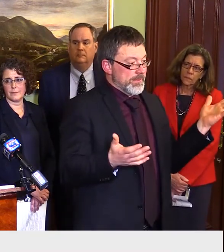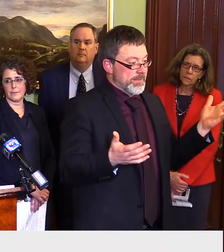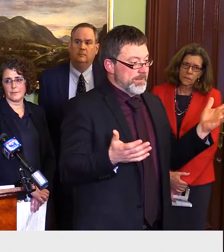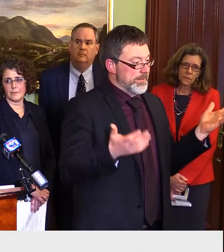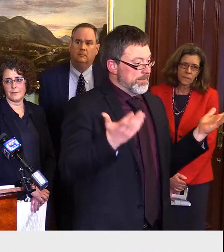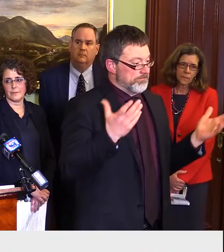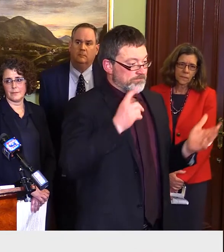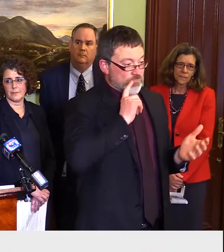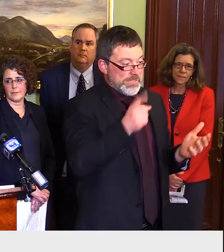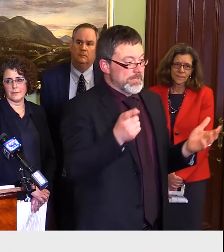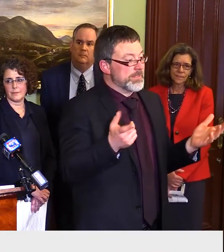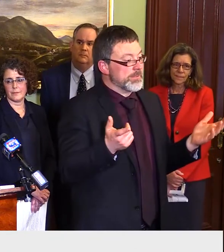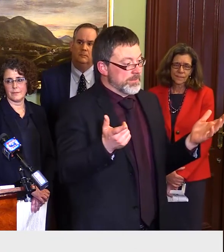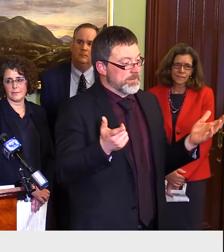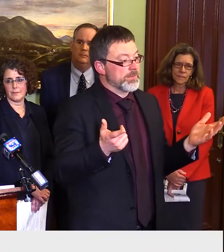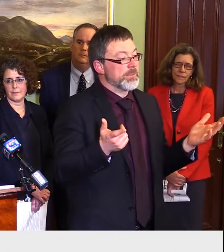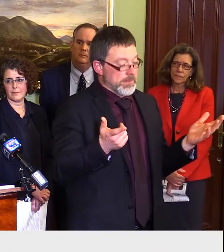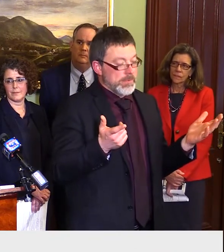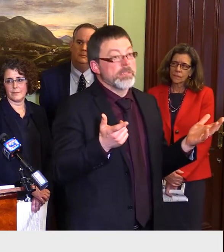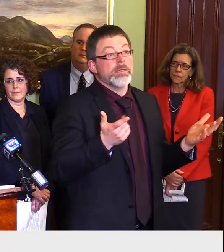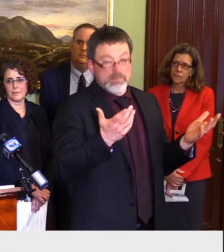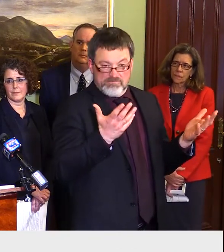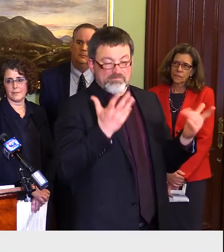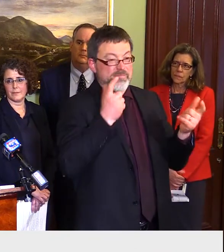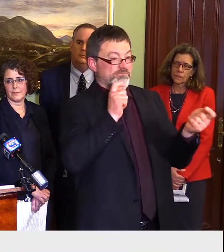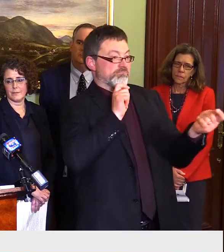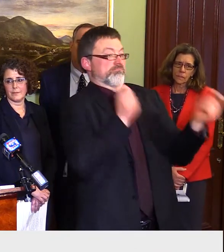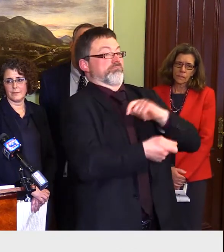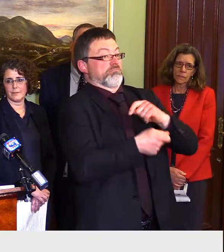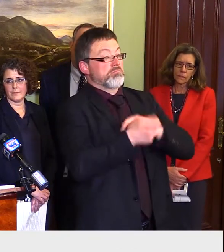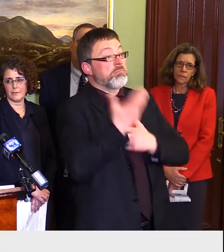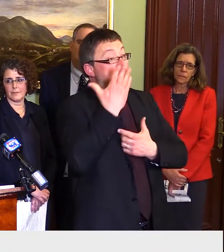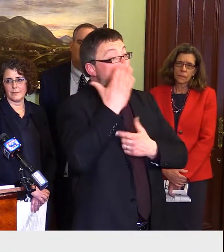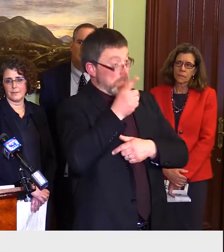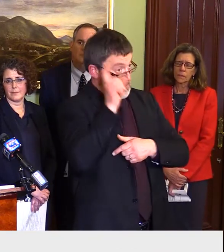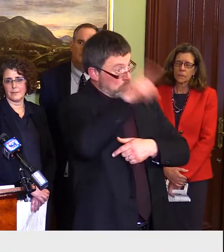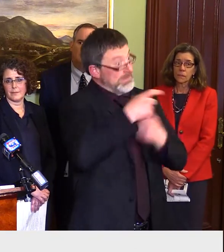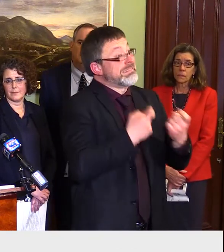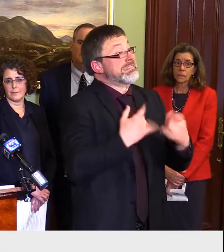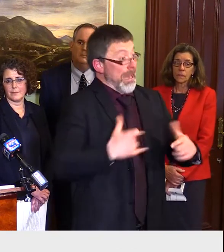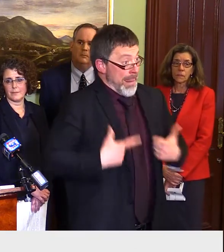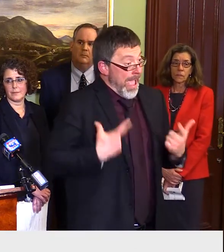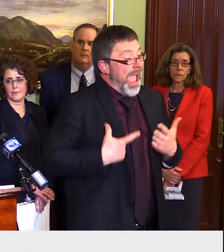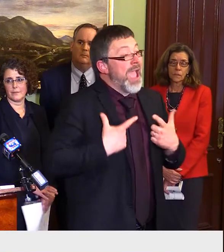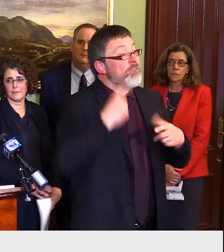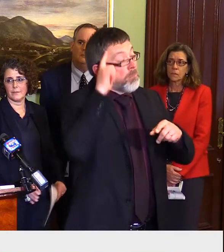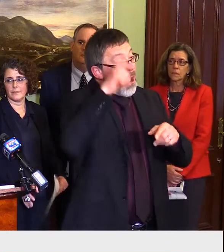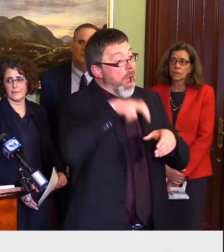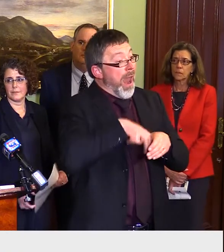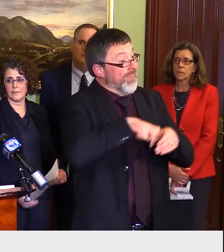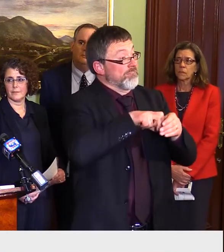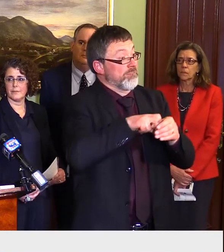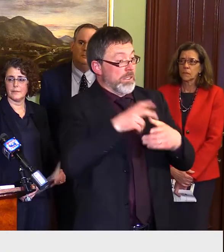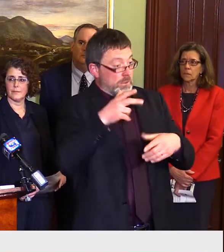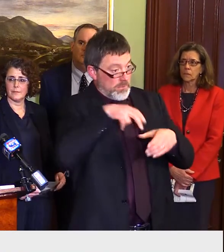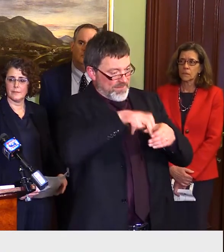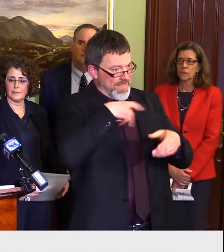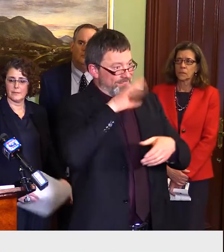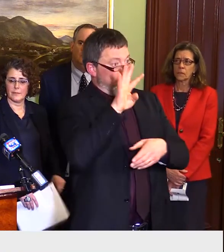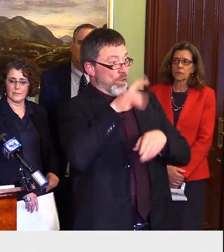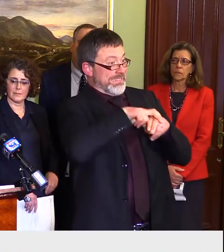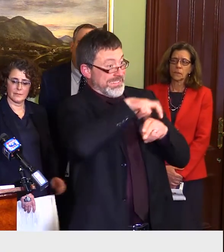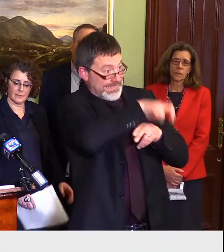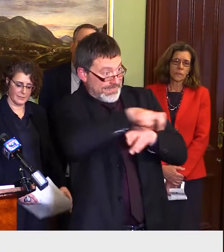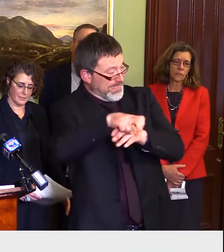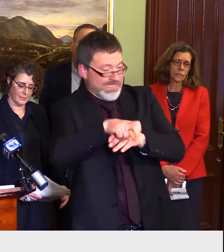on a quad. They could put two. They could limit the number of people getting on the lift. I think there are strategies that could be put into place,